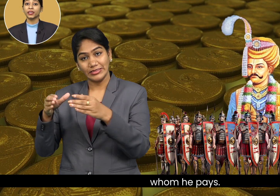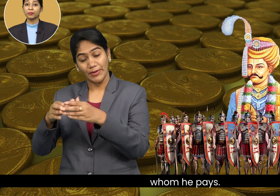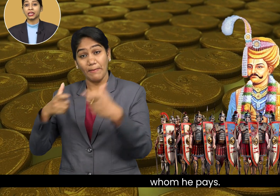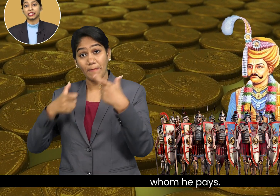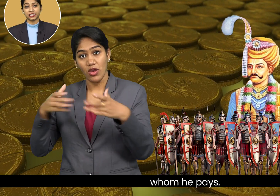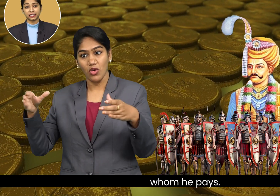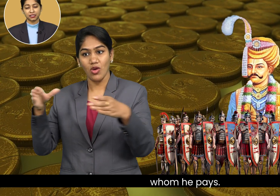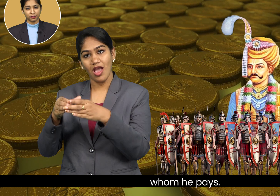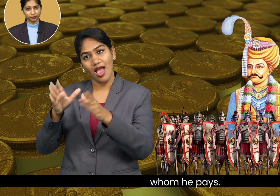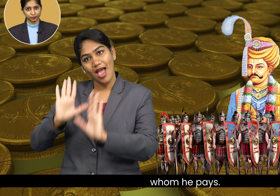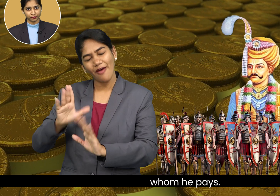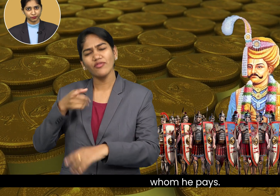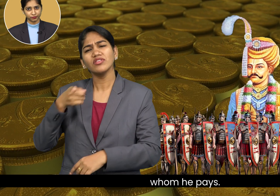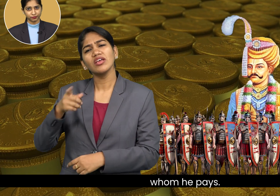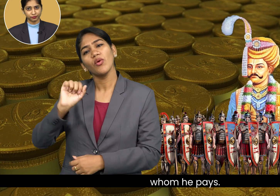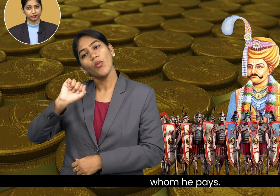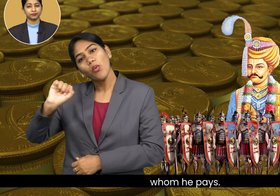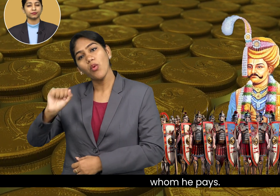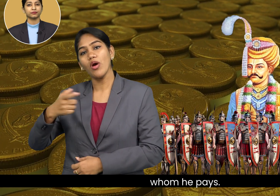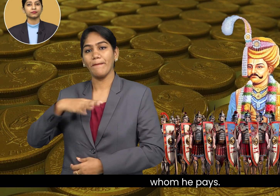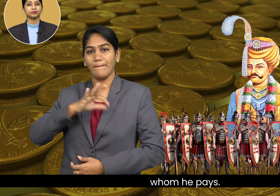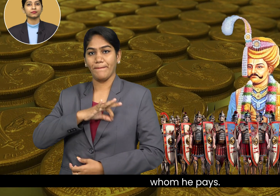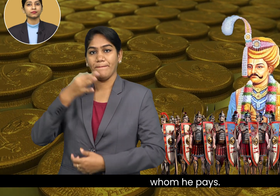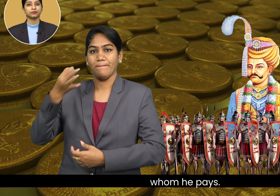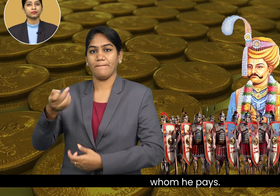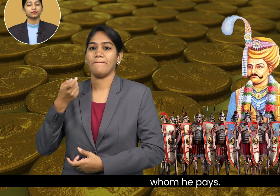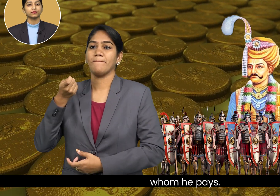whom he pays.